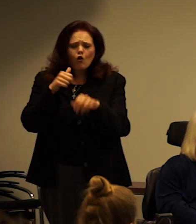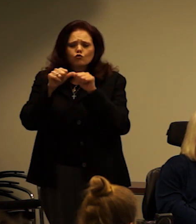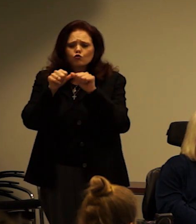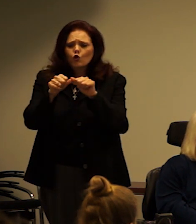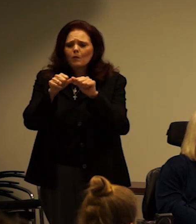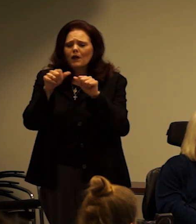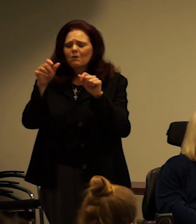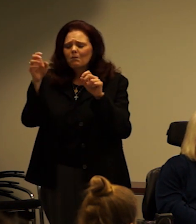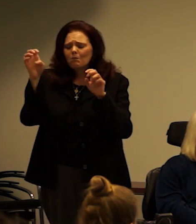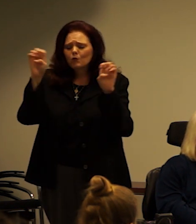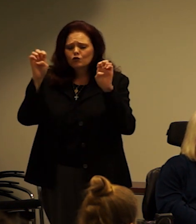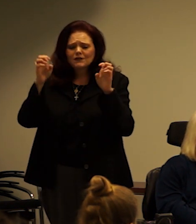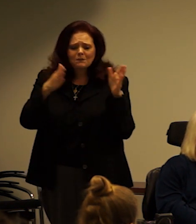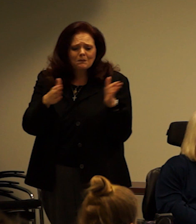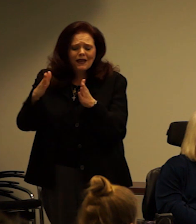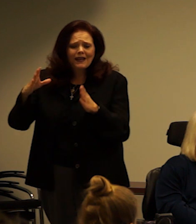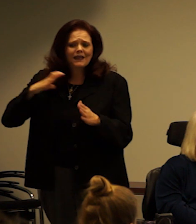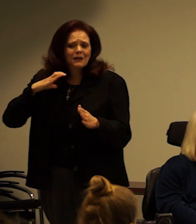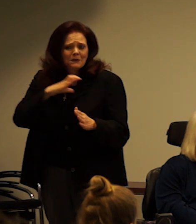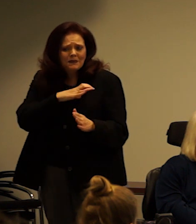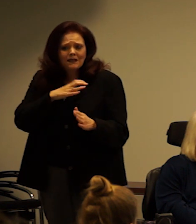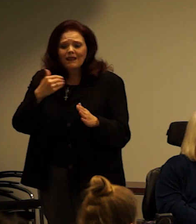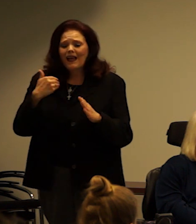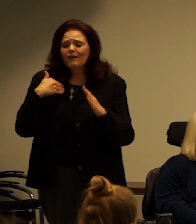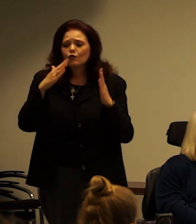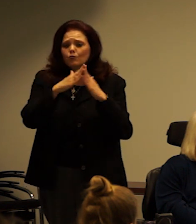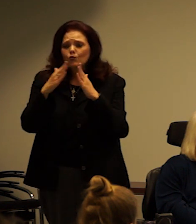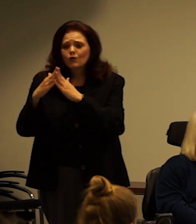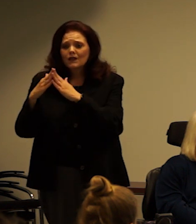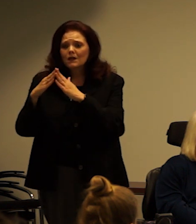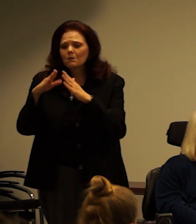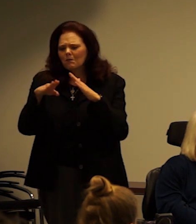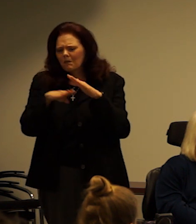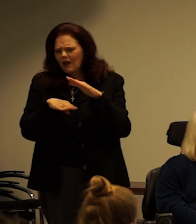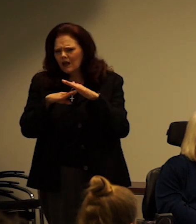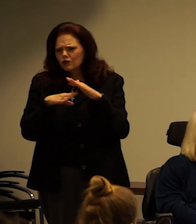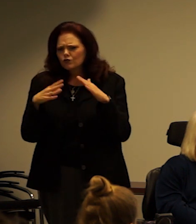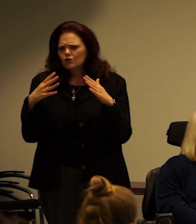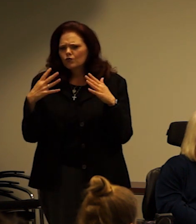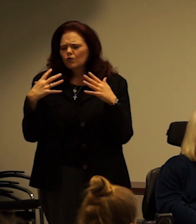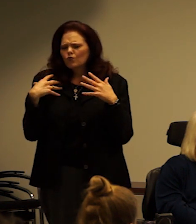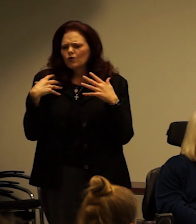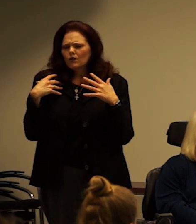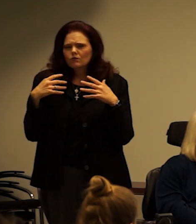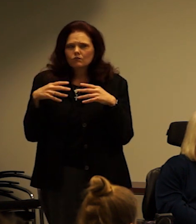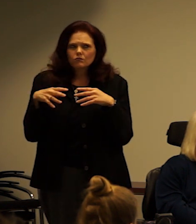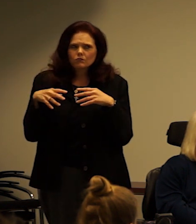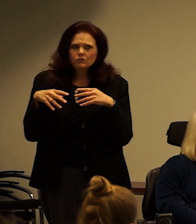there. There are community-based recovery centers and committees out